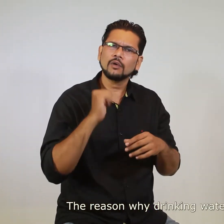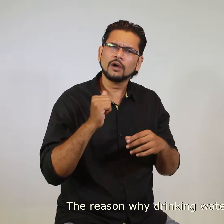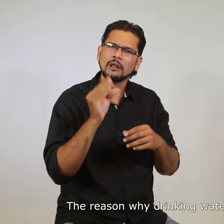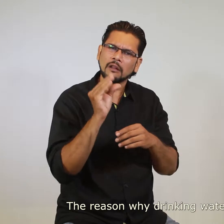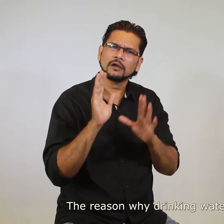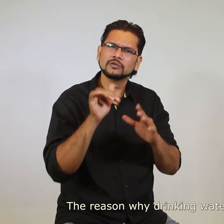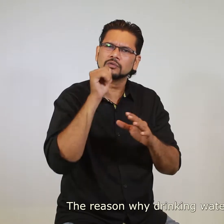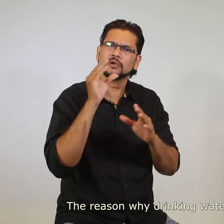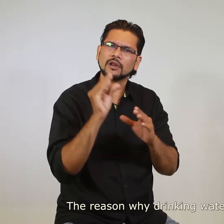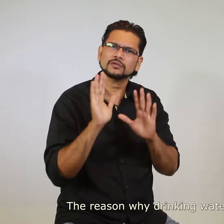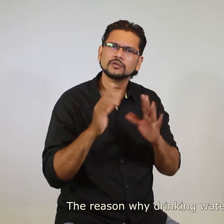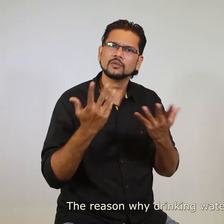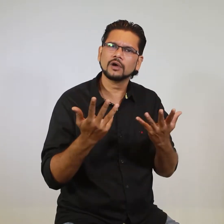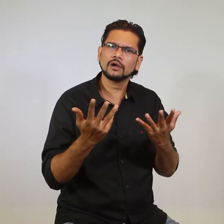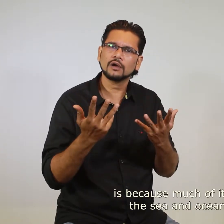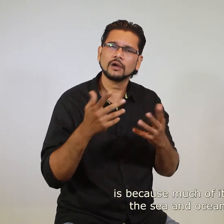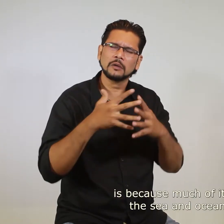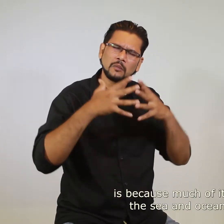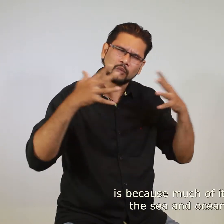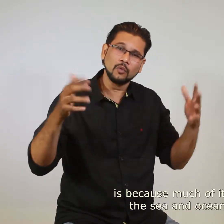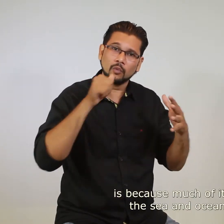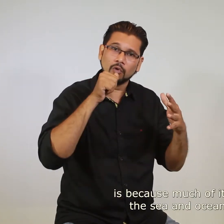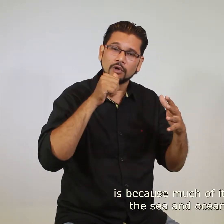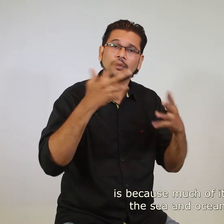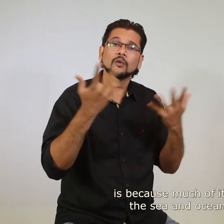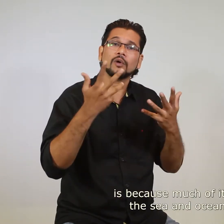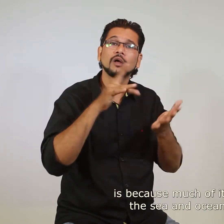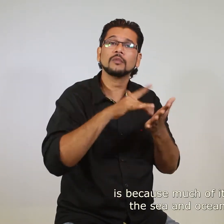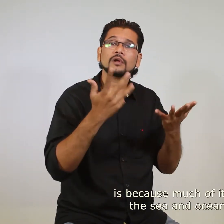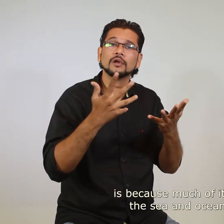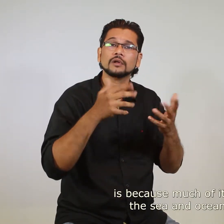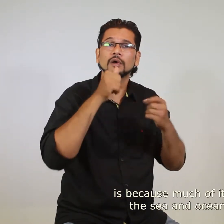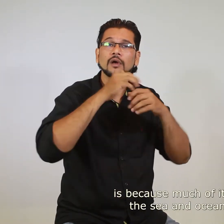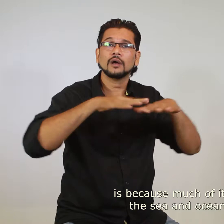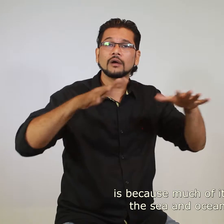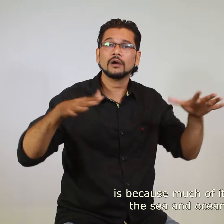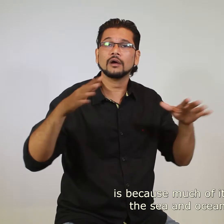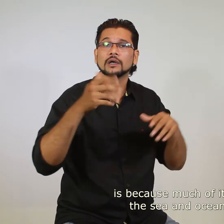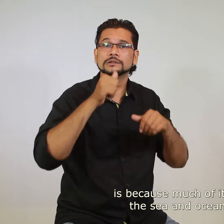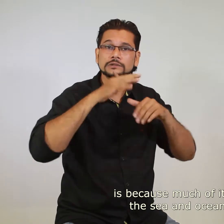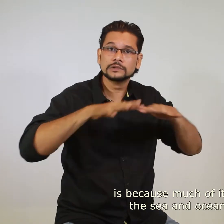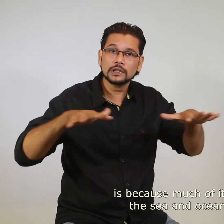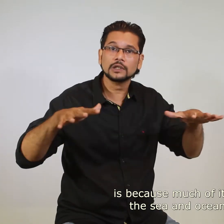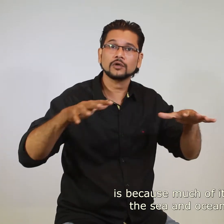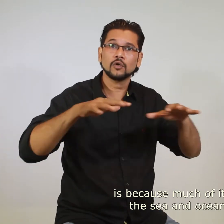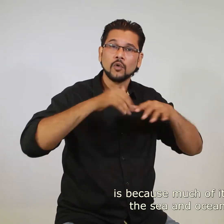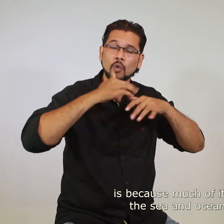The reason why drinking water is so scarce is because much of it is in the seas